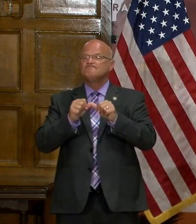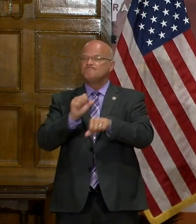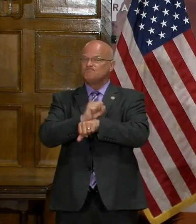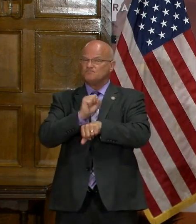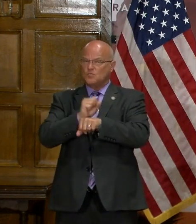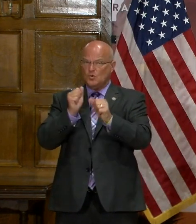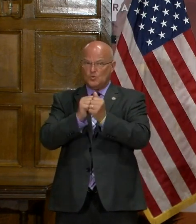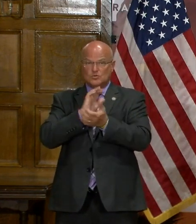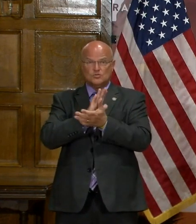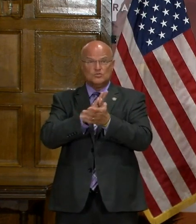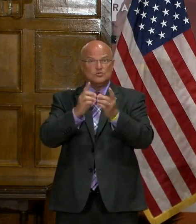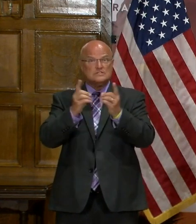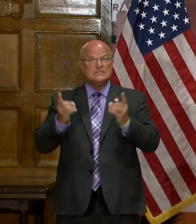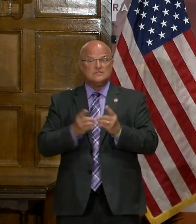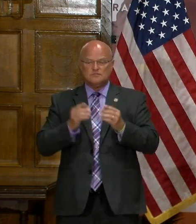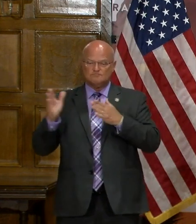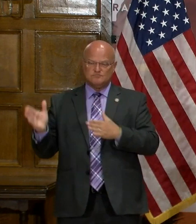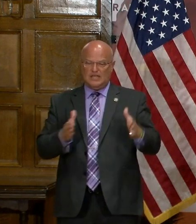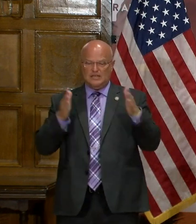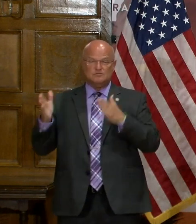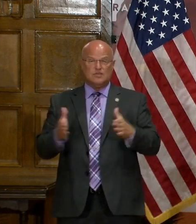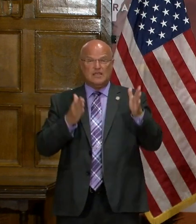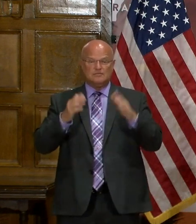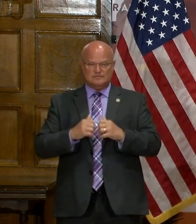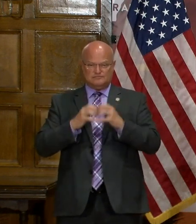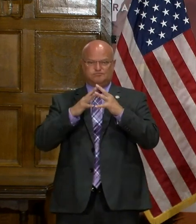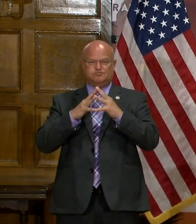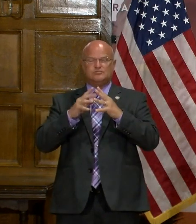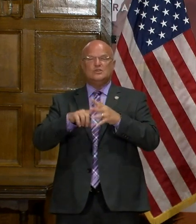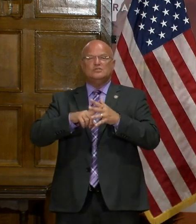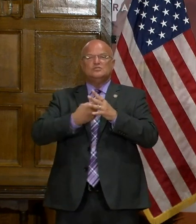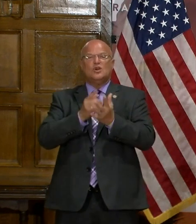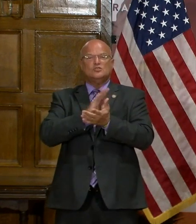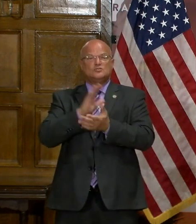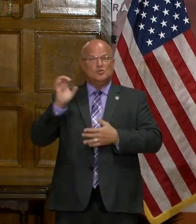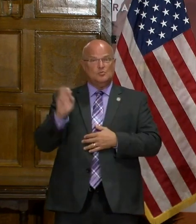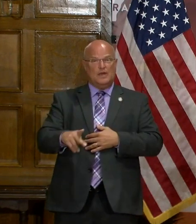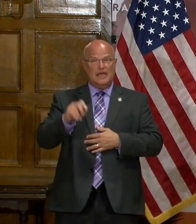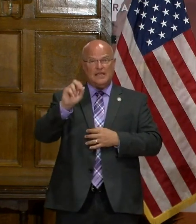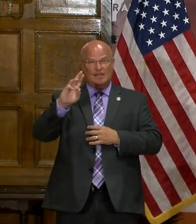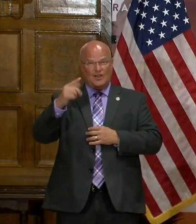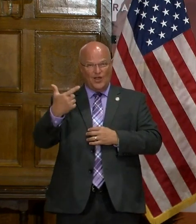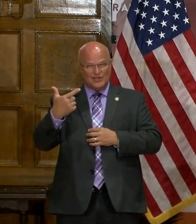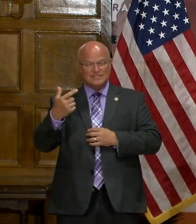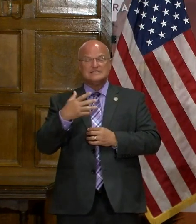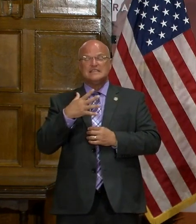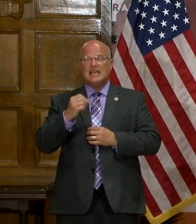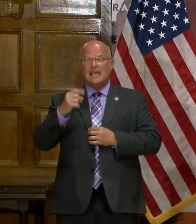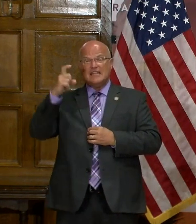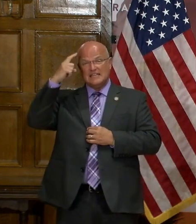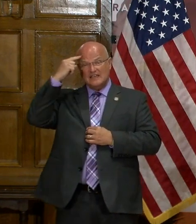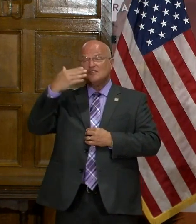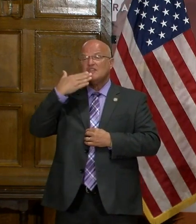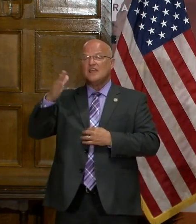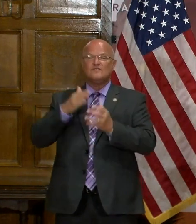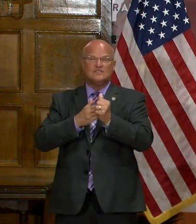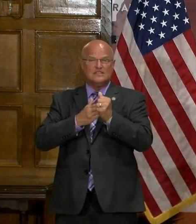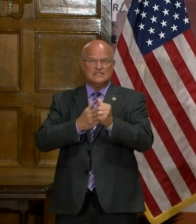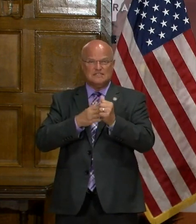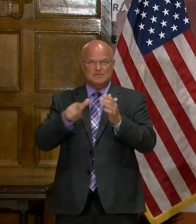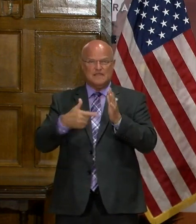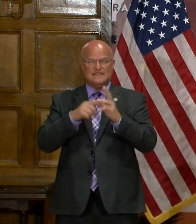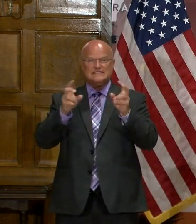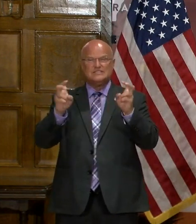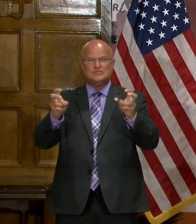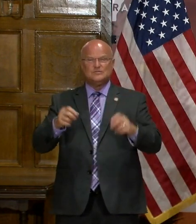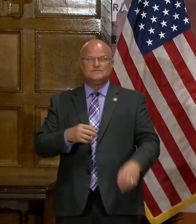work with school districts as they make their plans to start the school back in August. And Governor, thank you for your leadership on this